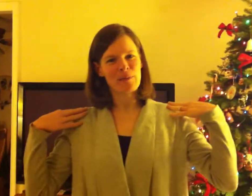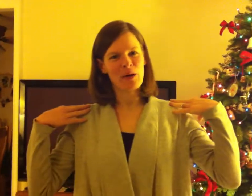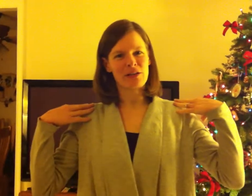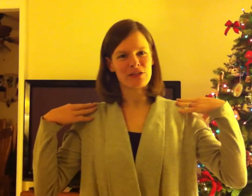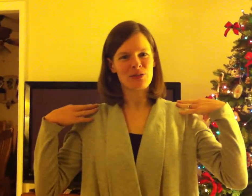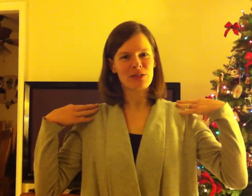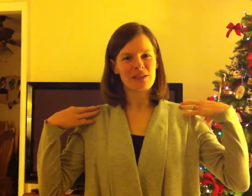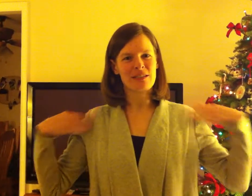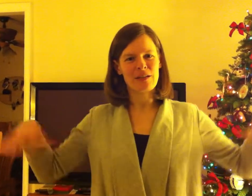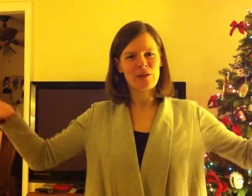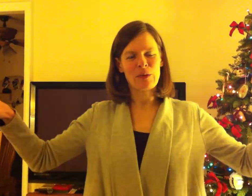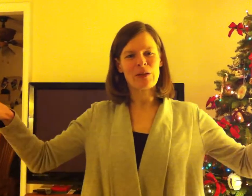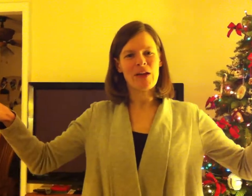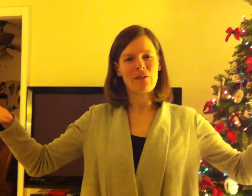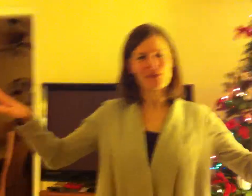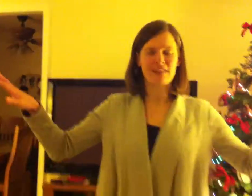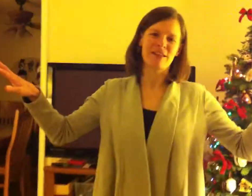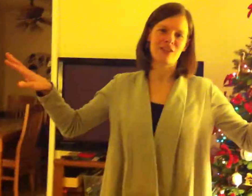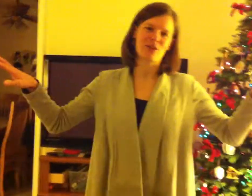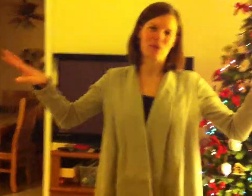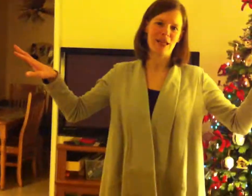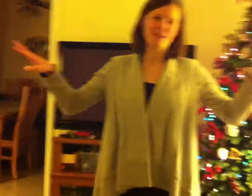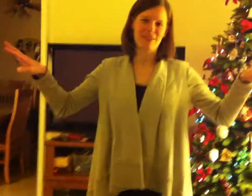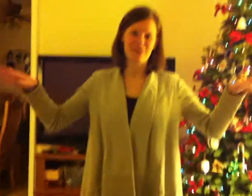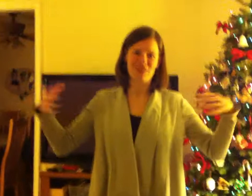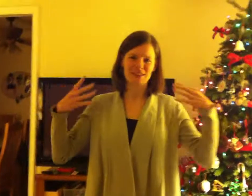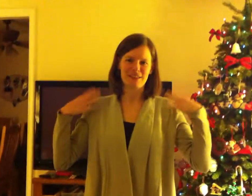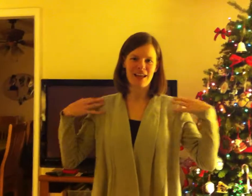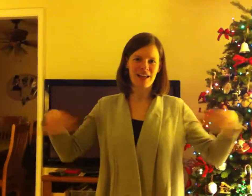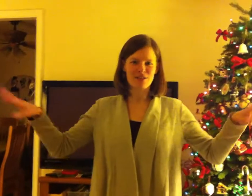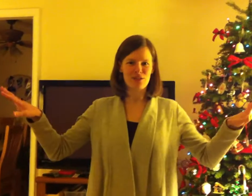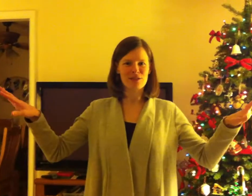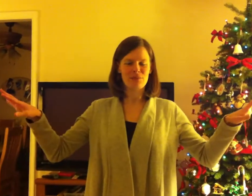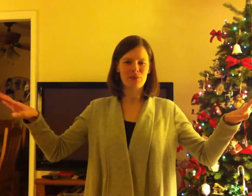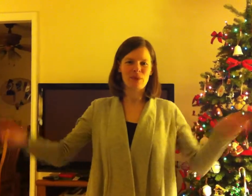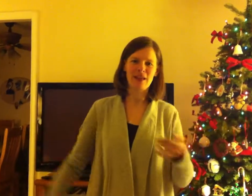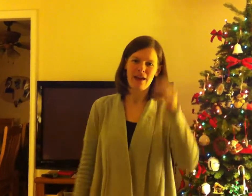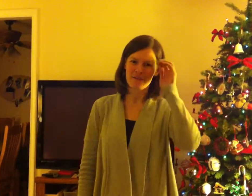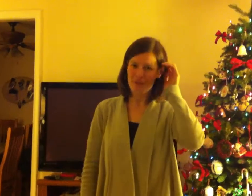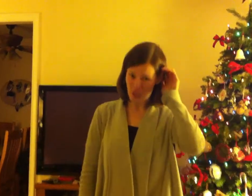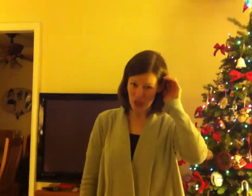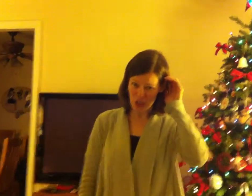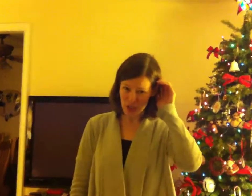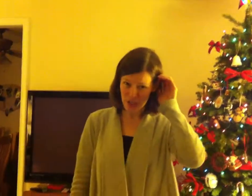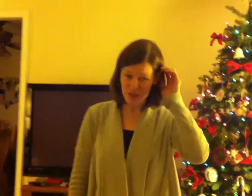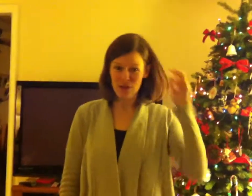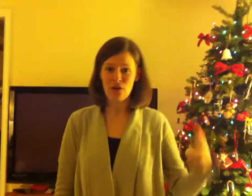on your shoulders and then you put them out like this to show wings. So this is angels we have heard